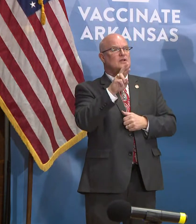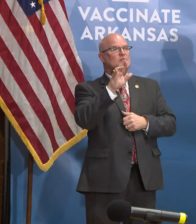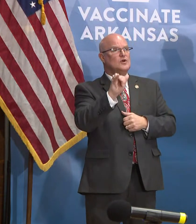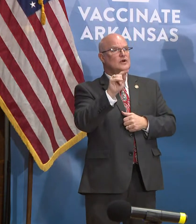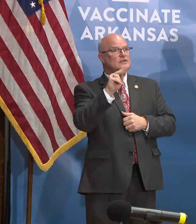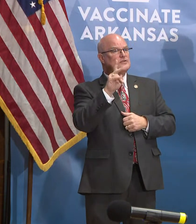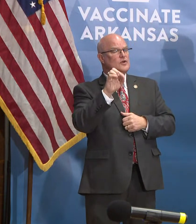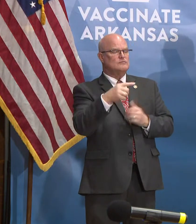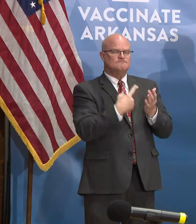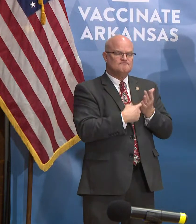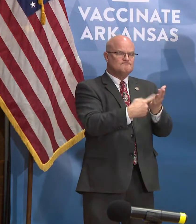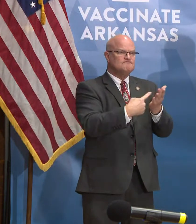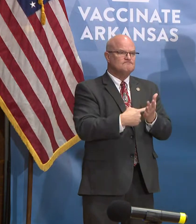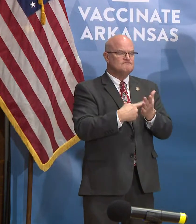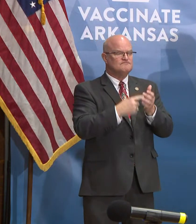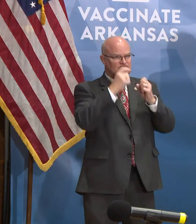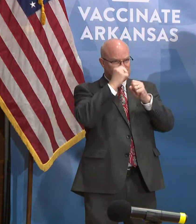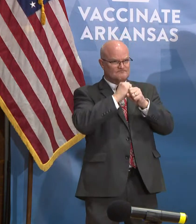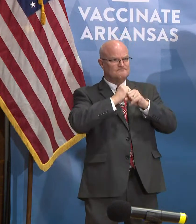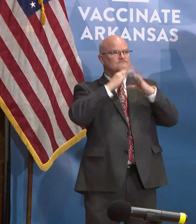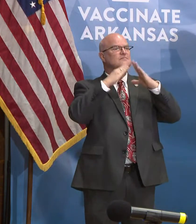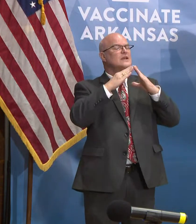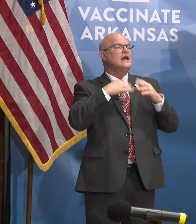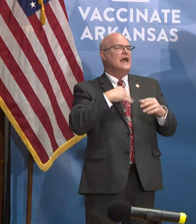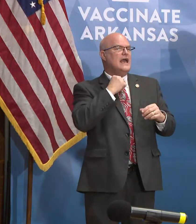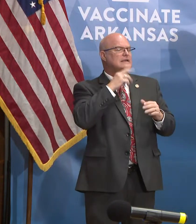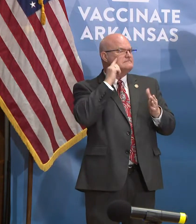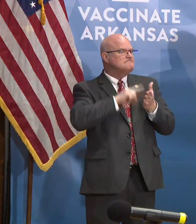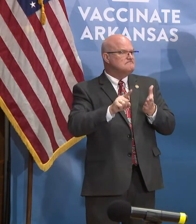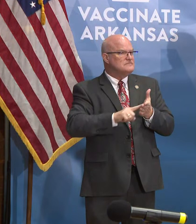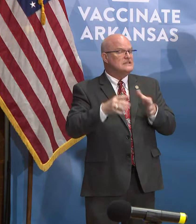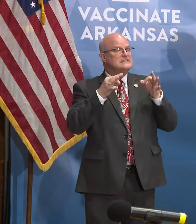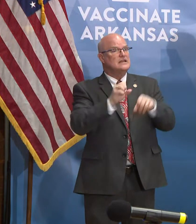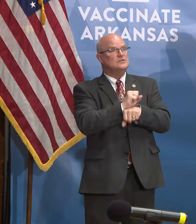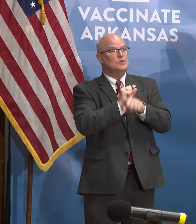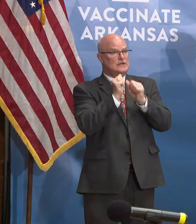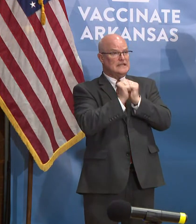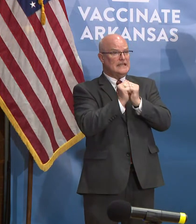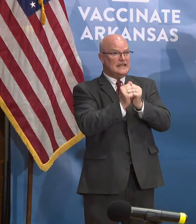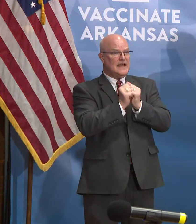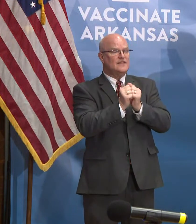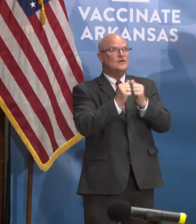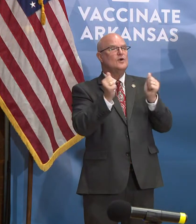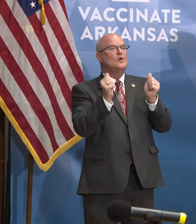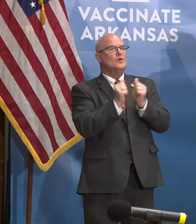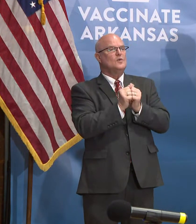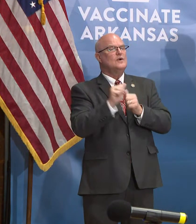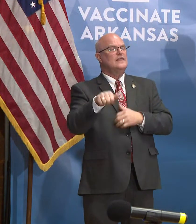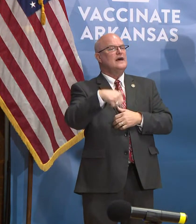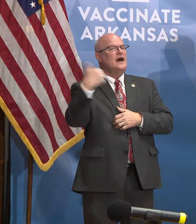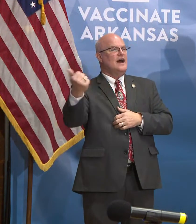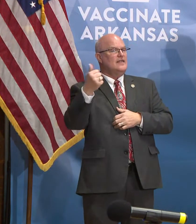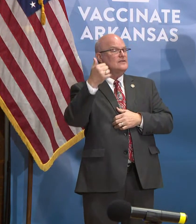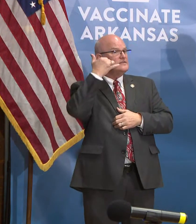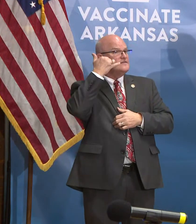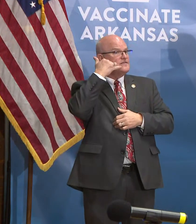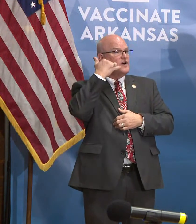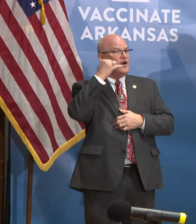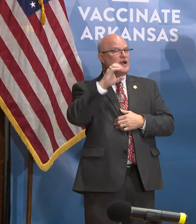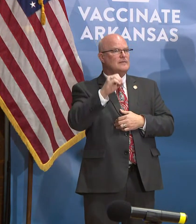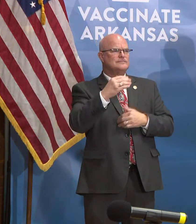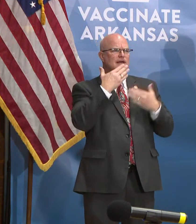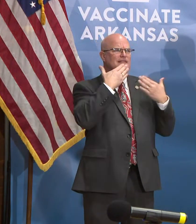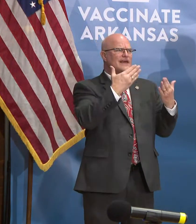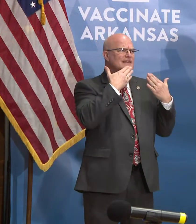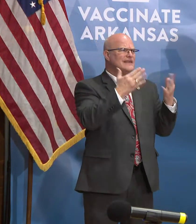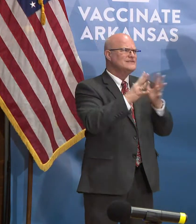and we talked about it, and we came up and we researched the issue and decided to work together on this, along with our major cellular companies, and thank you so